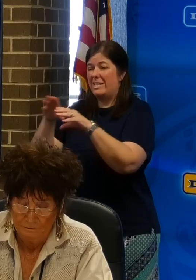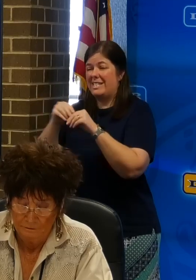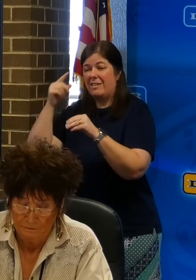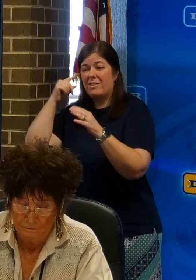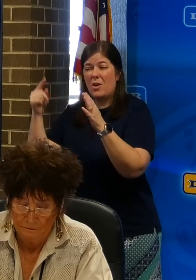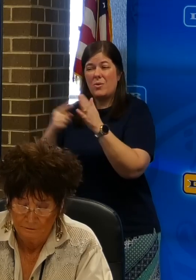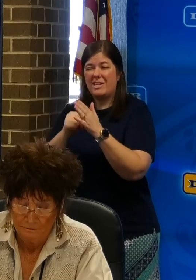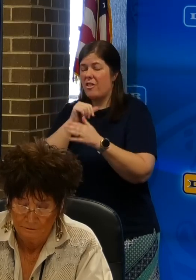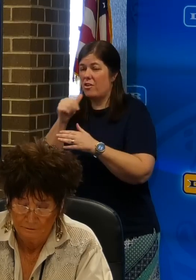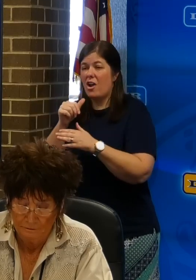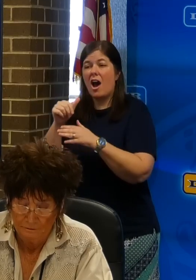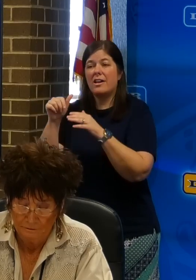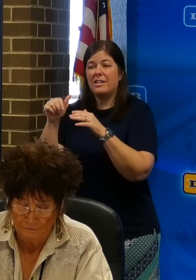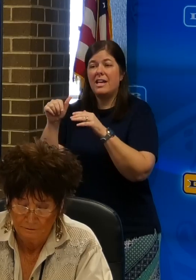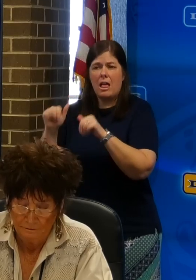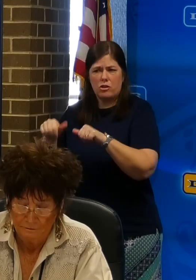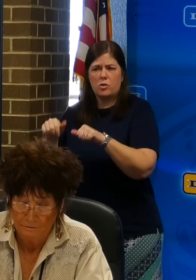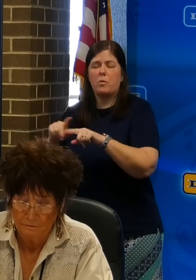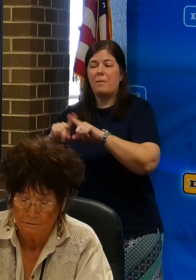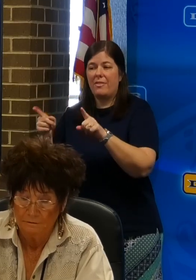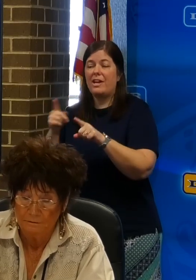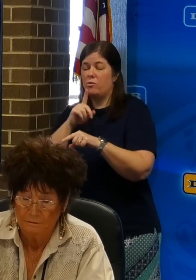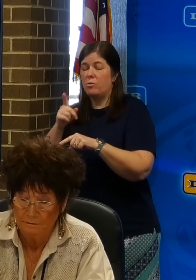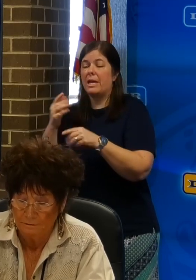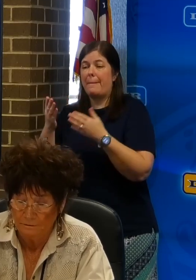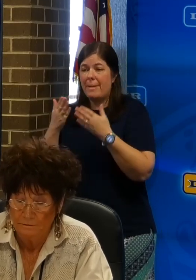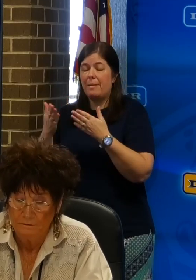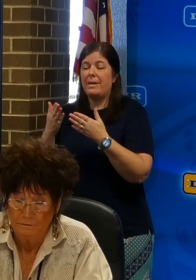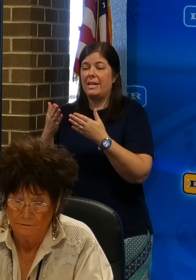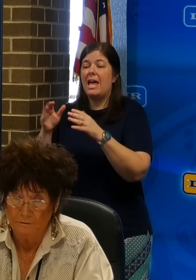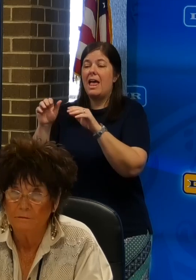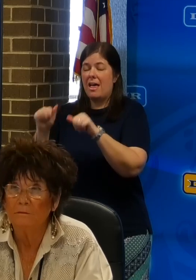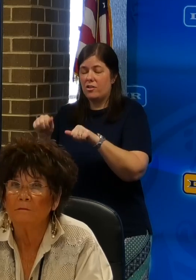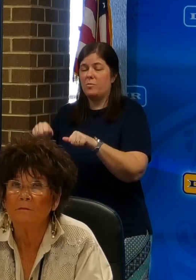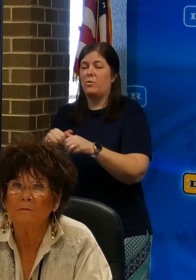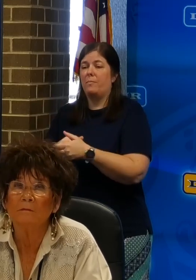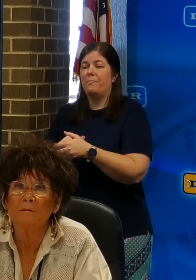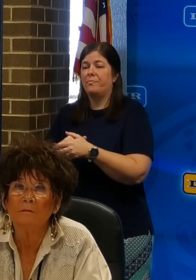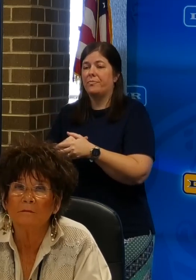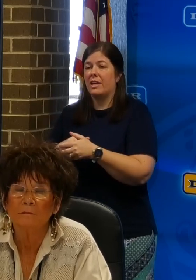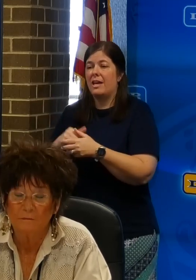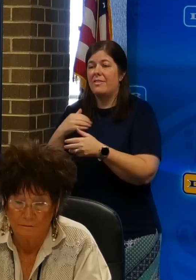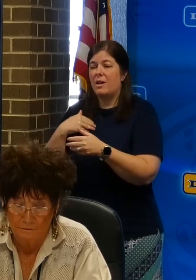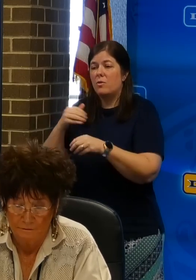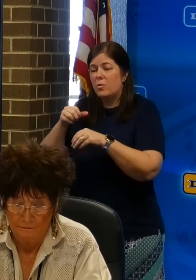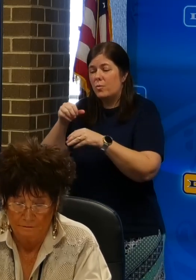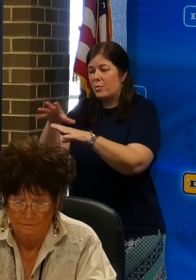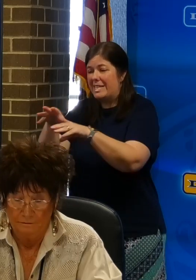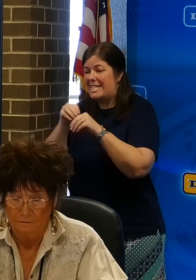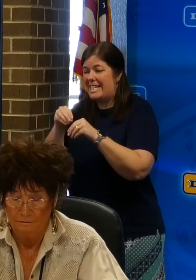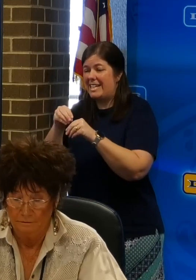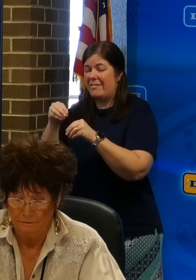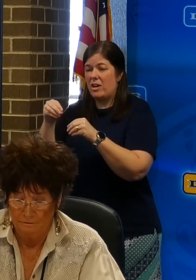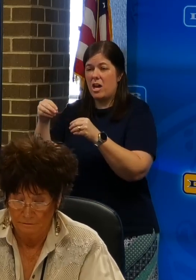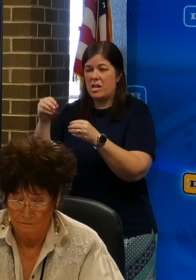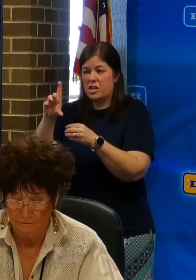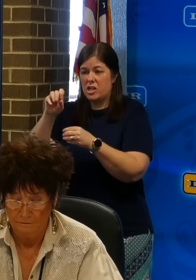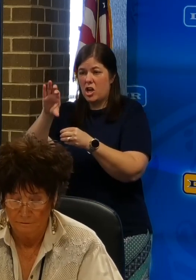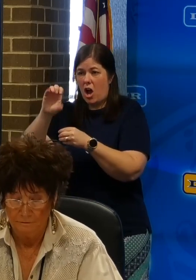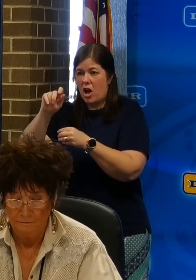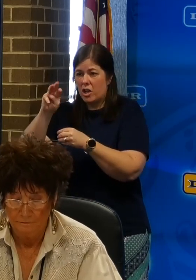be eligible. All claimants will receive a document in the mail. The document should be completed with the required